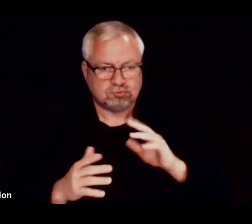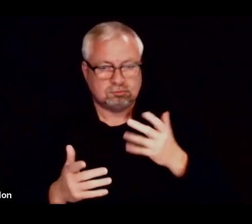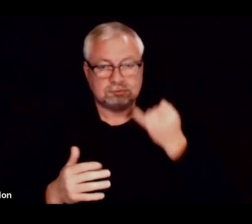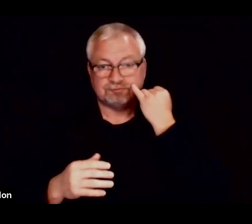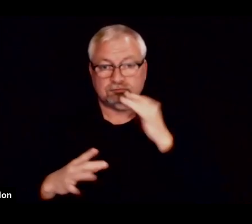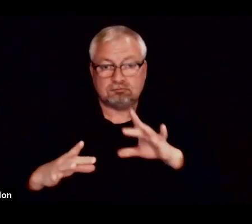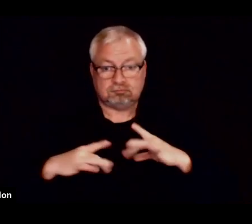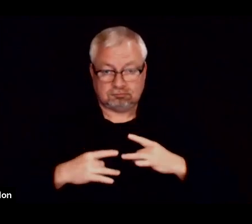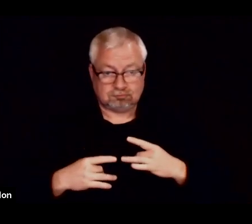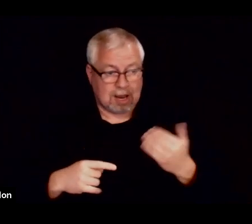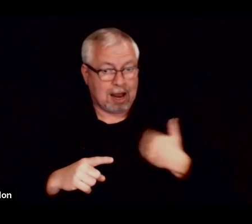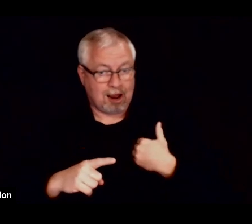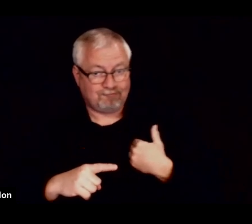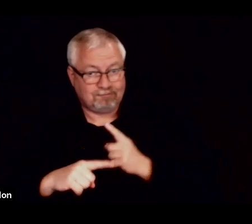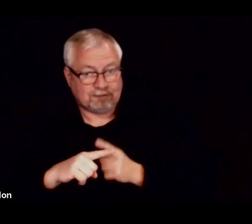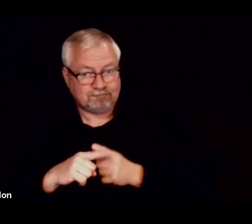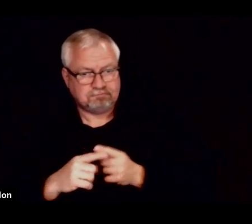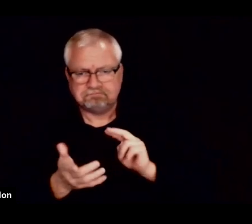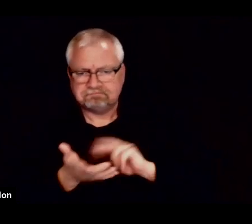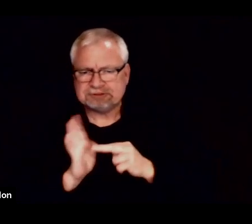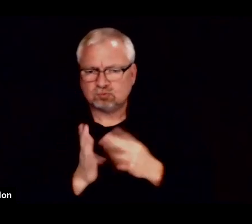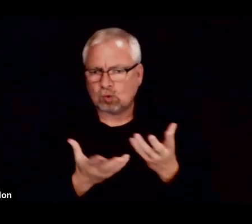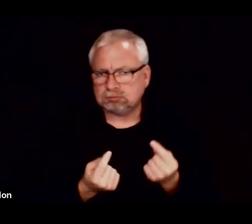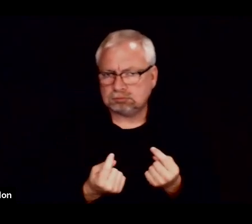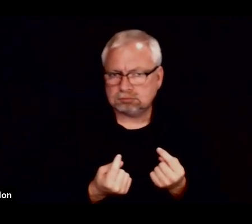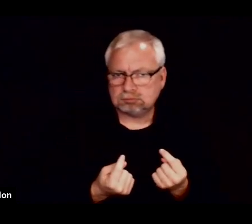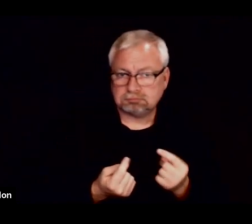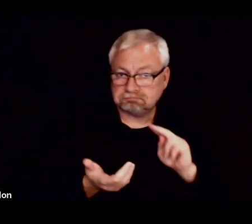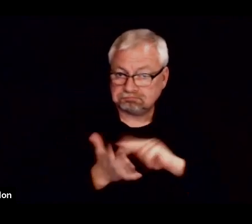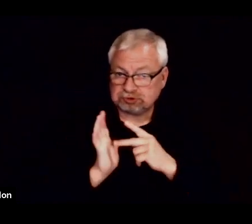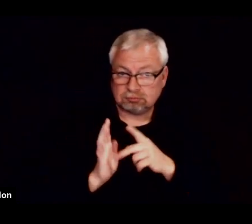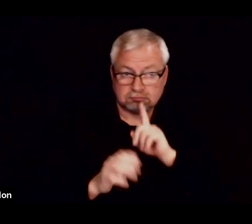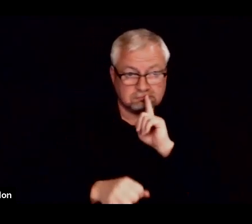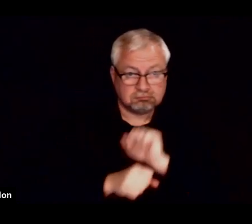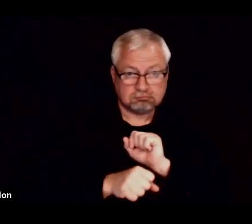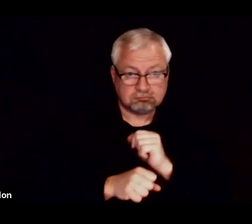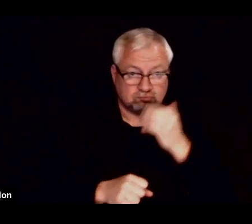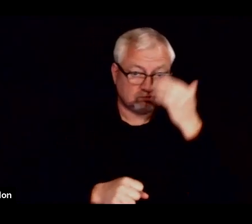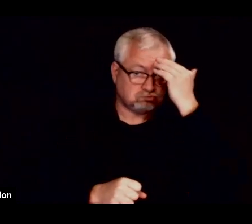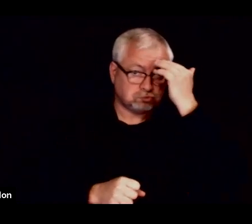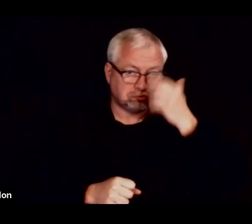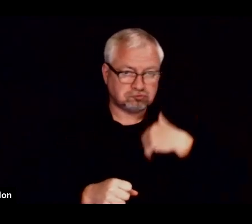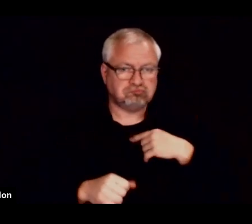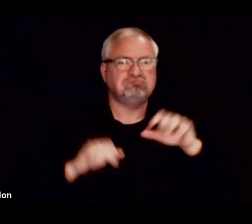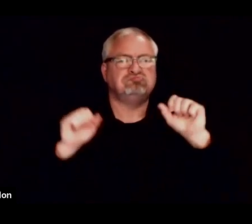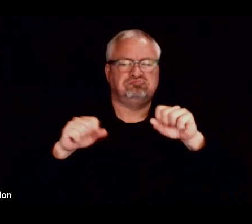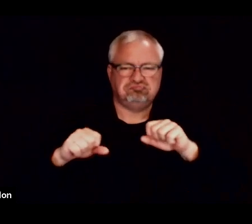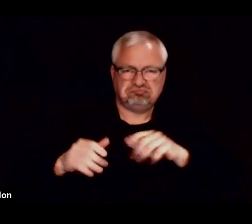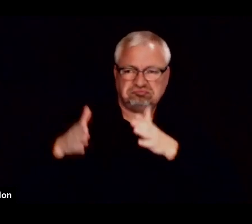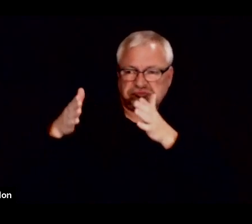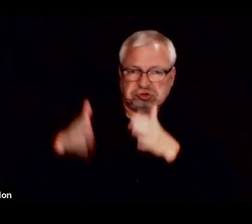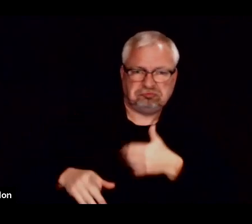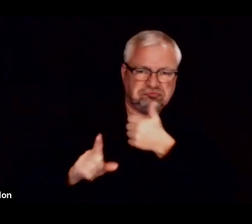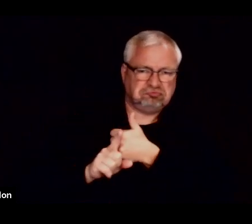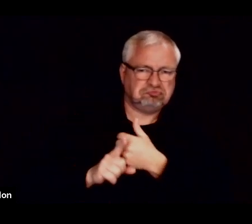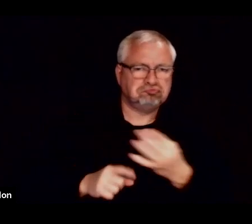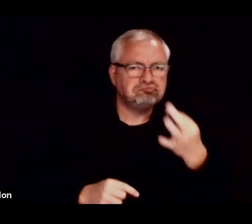mean? Do we know enough yet to say that that person is protected